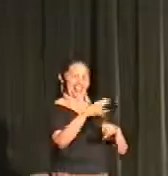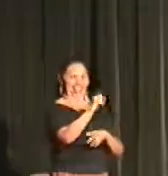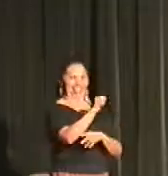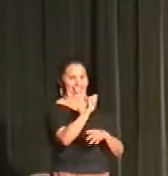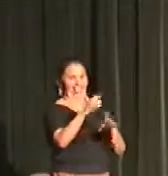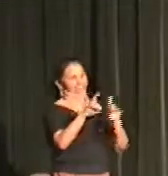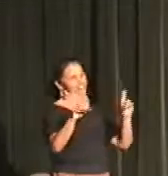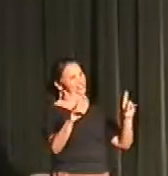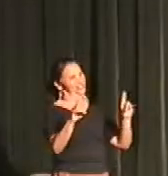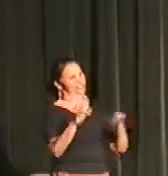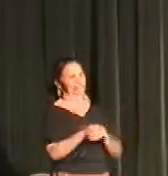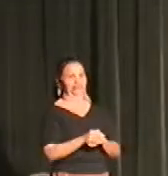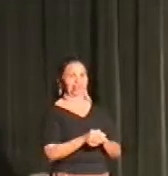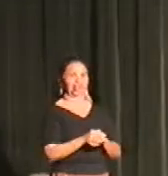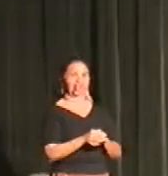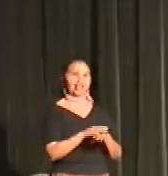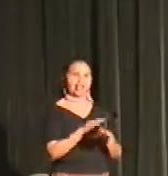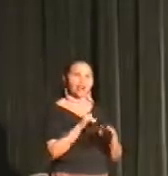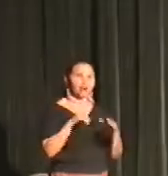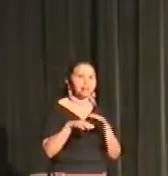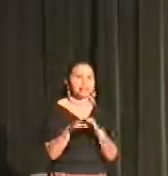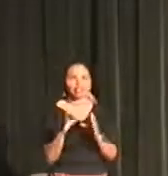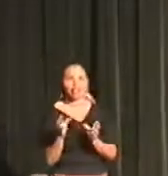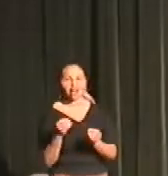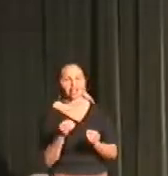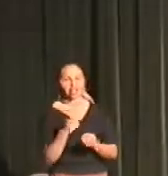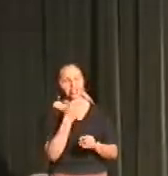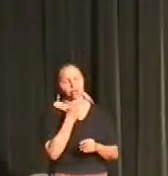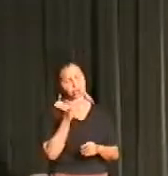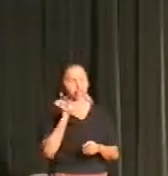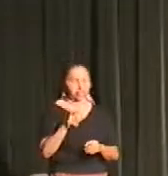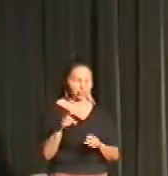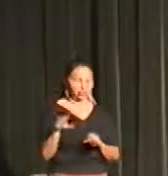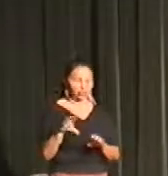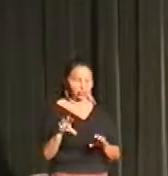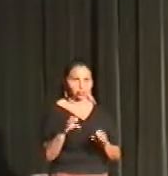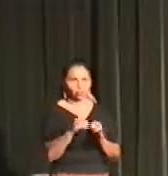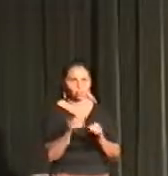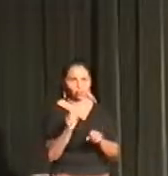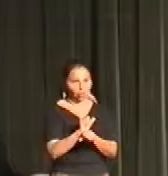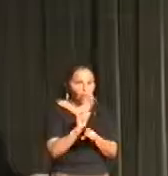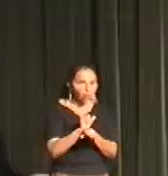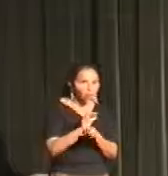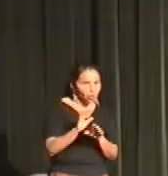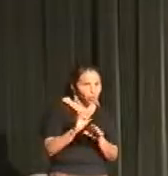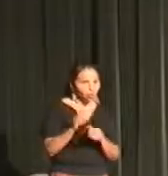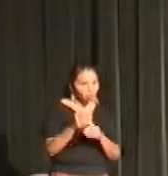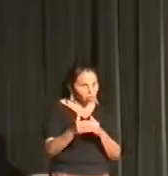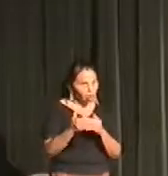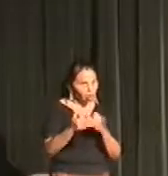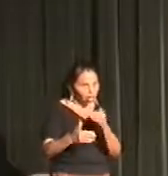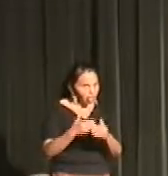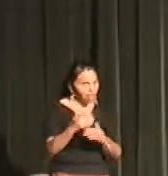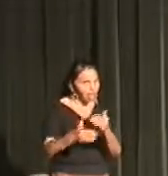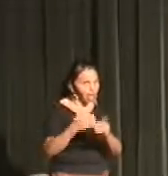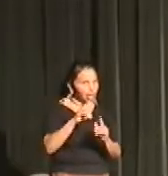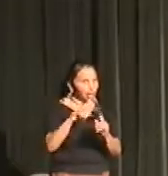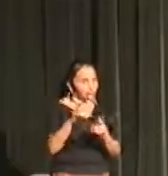called me back in and they told me I had to do some footwork to go ahead and go on to college if that's what I wanted to do. And I did that